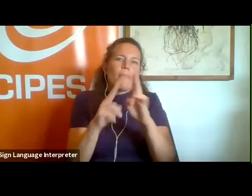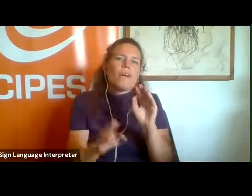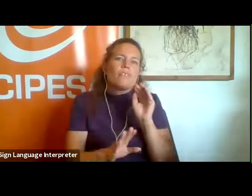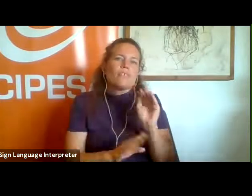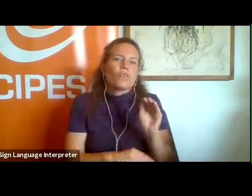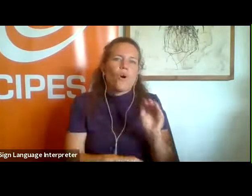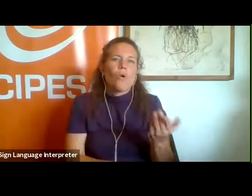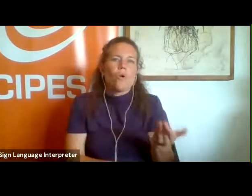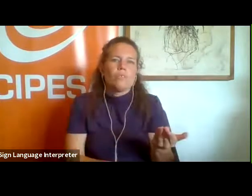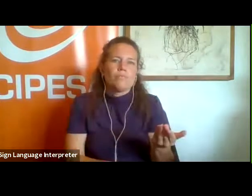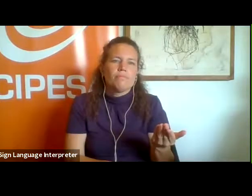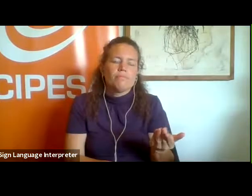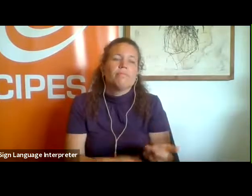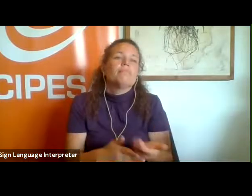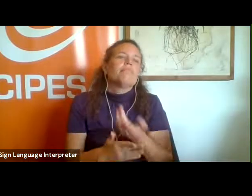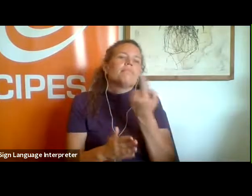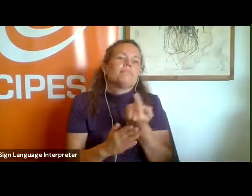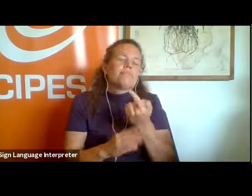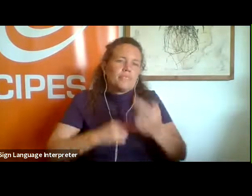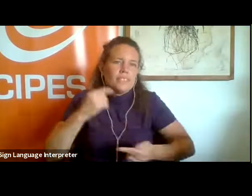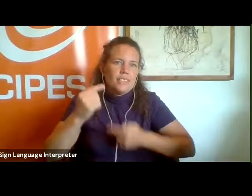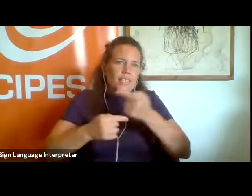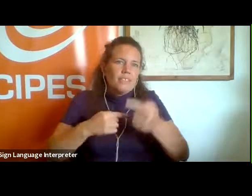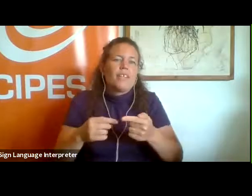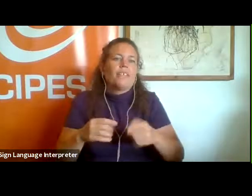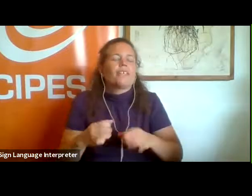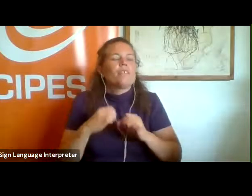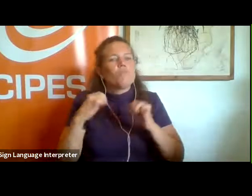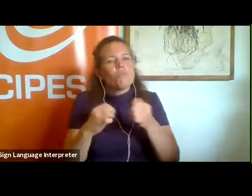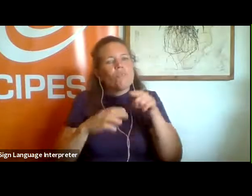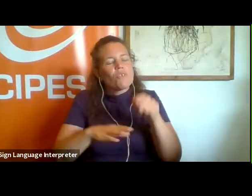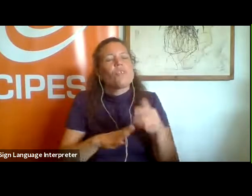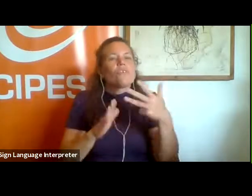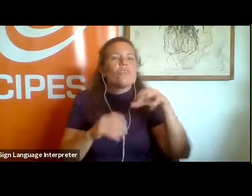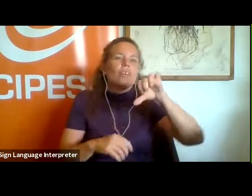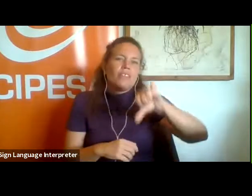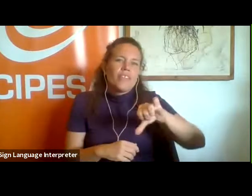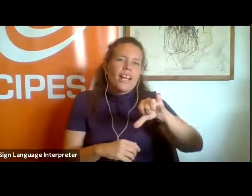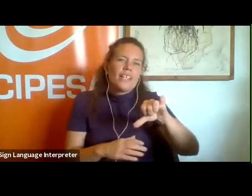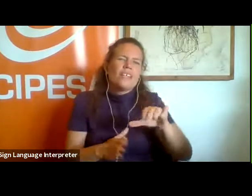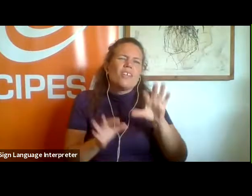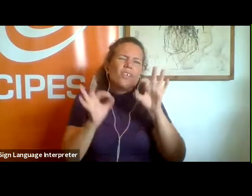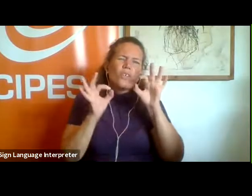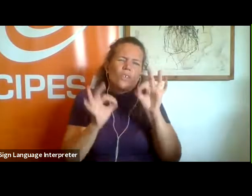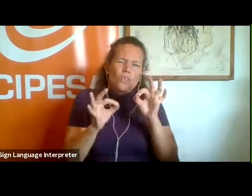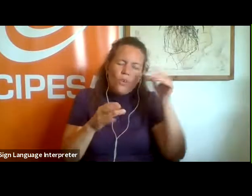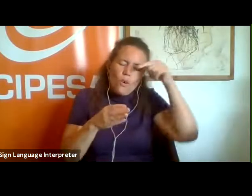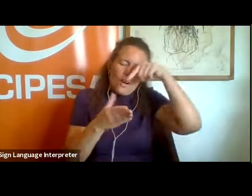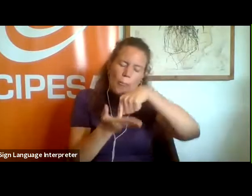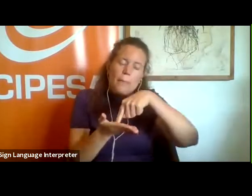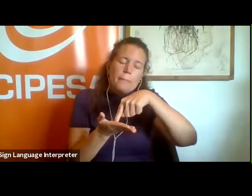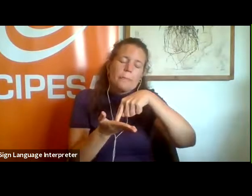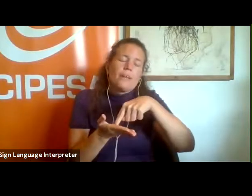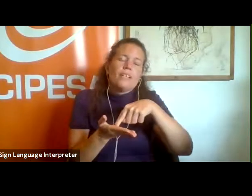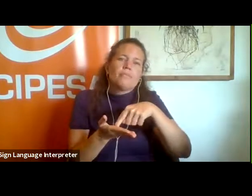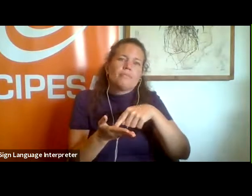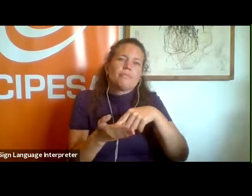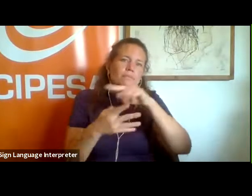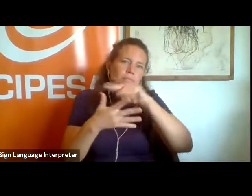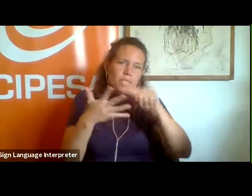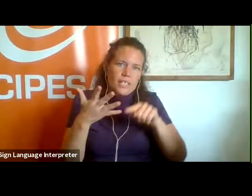in generating a movement around these 9 core principles, we can then, I guess, as I touched on that 9th